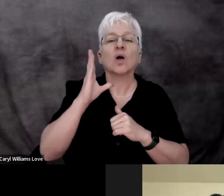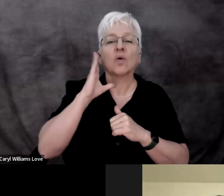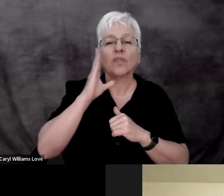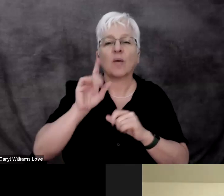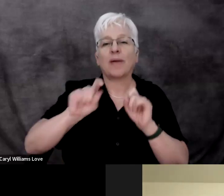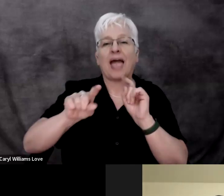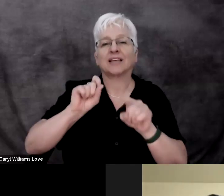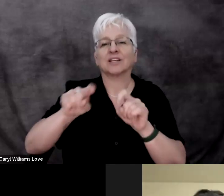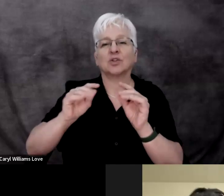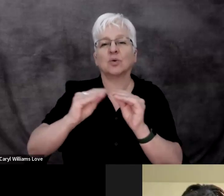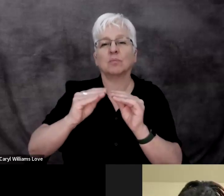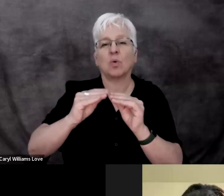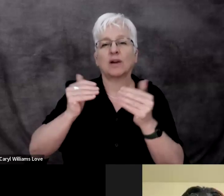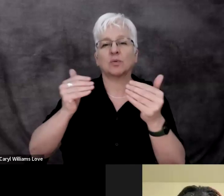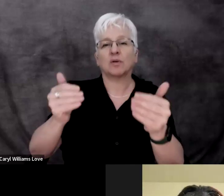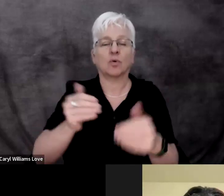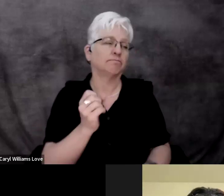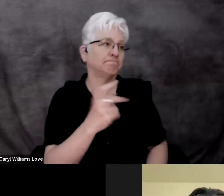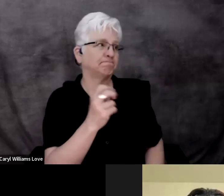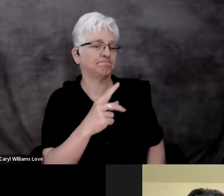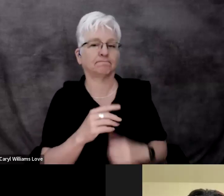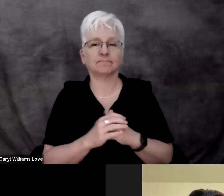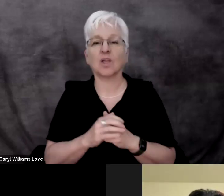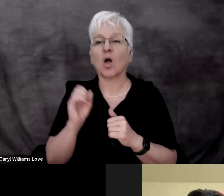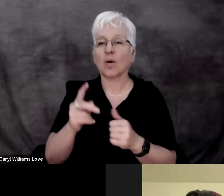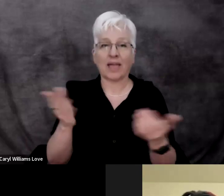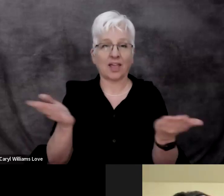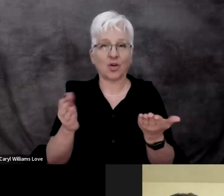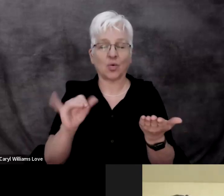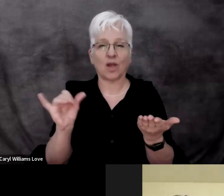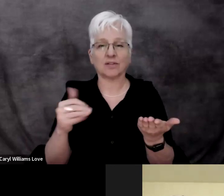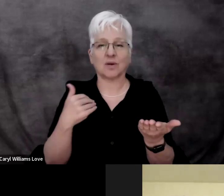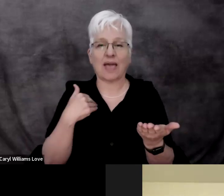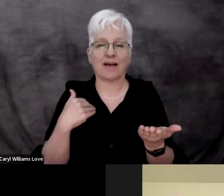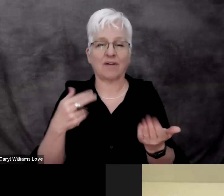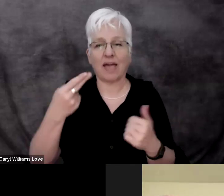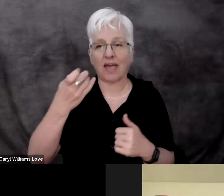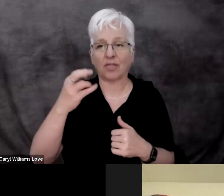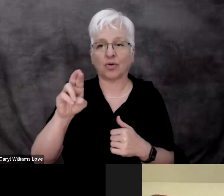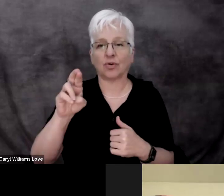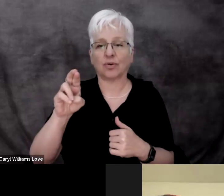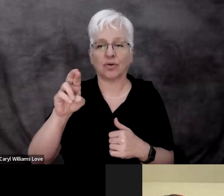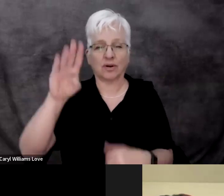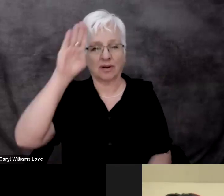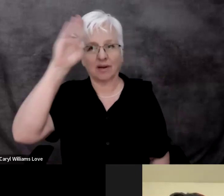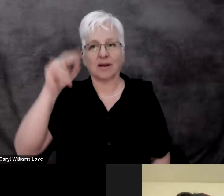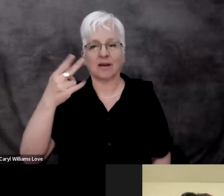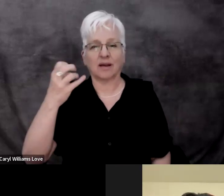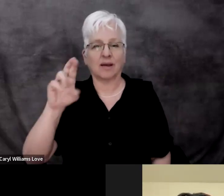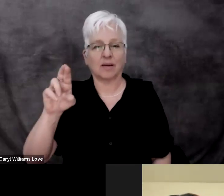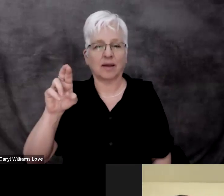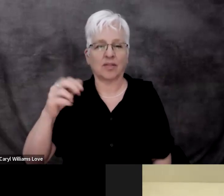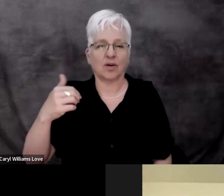we move forward. Okay. Also on the panel over here, we have Heather. I'm Heather Getters. I am a